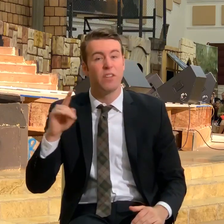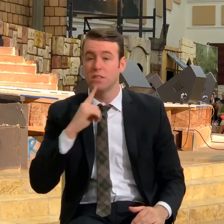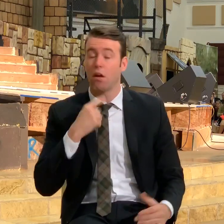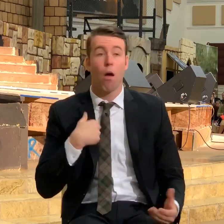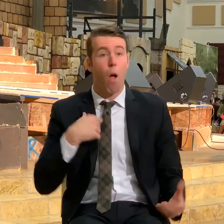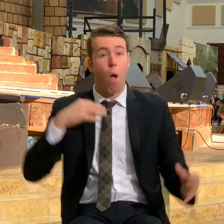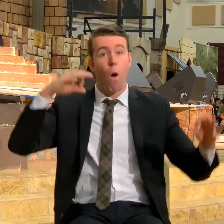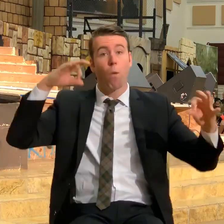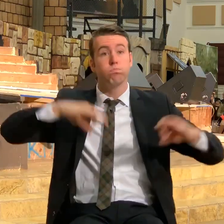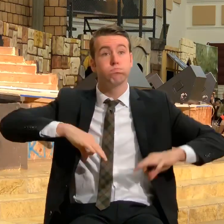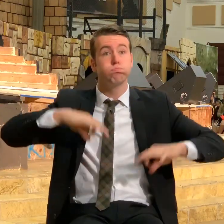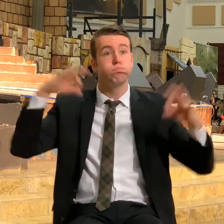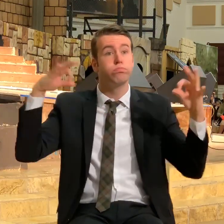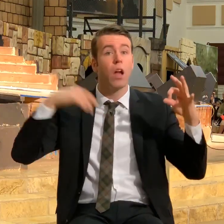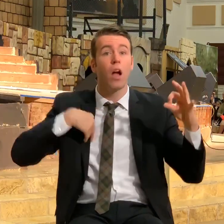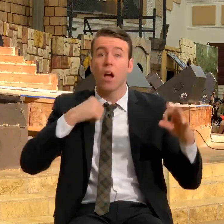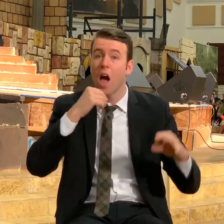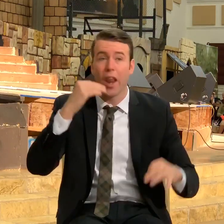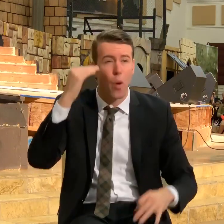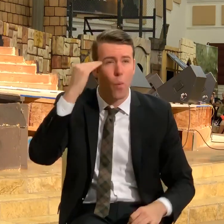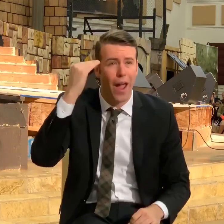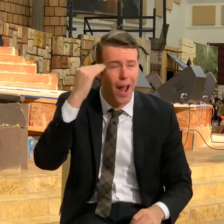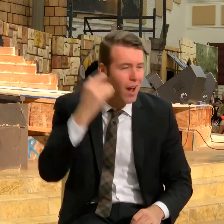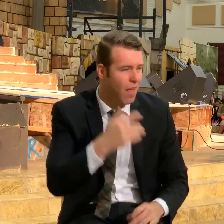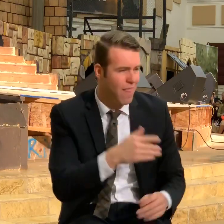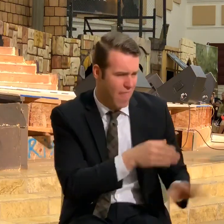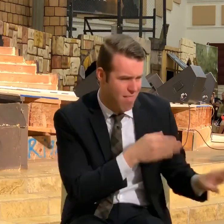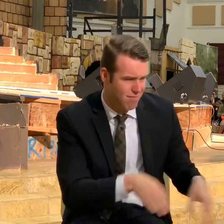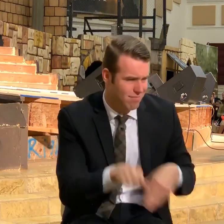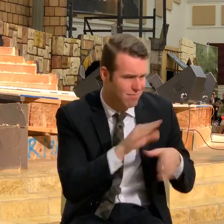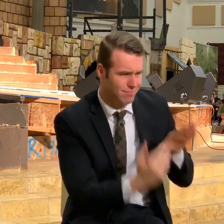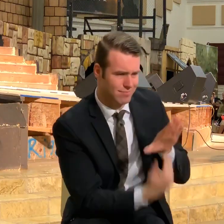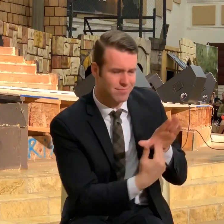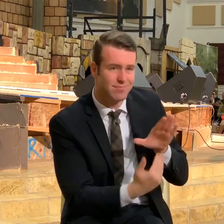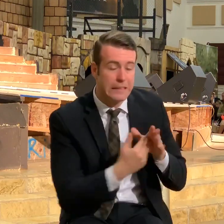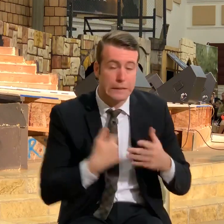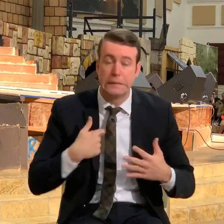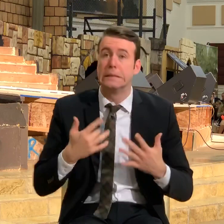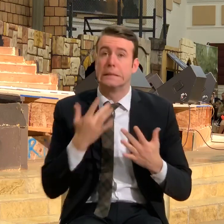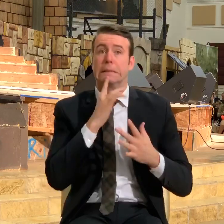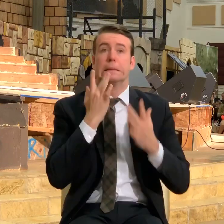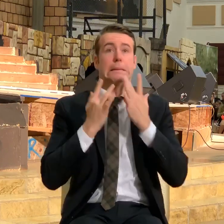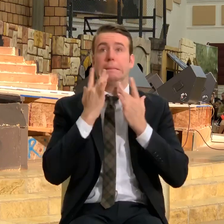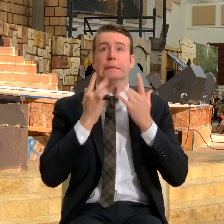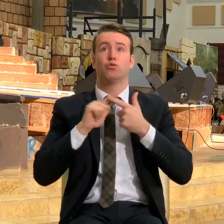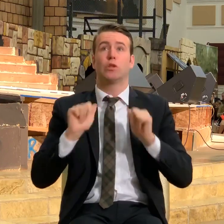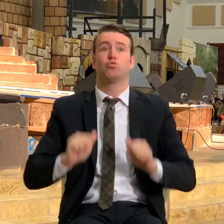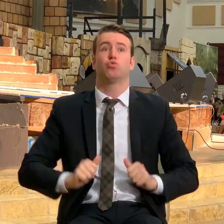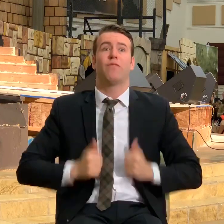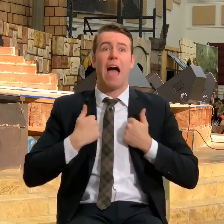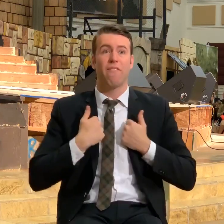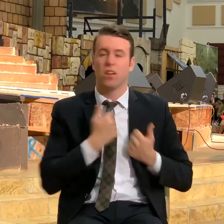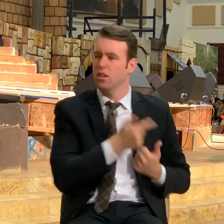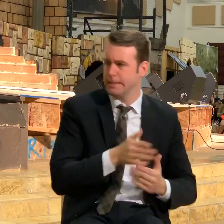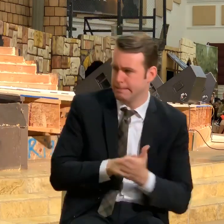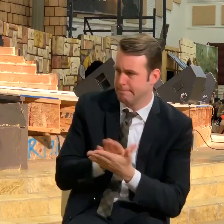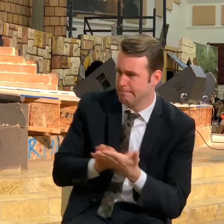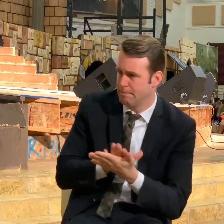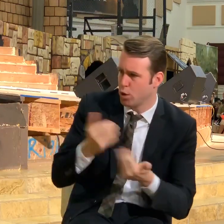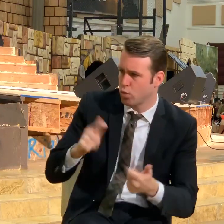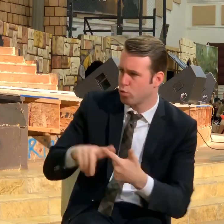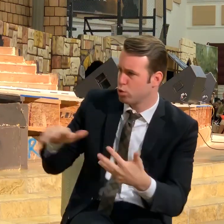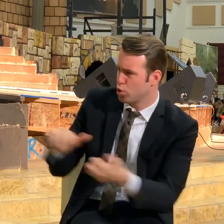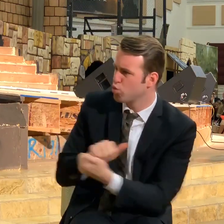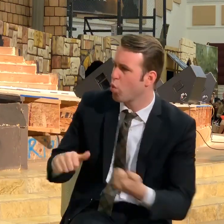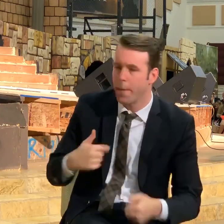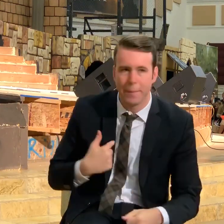unaware. He said, they were laying out all of these schemes. He said, I'm just trying to survive. And while I'm trying to survive, they're working and scheming to destroy